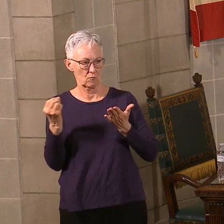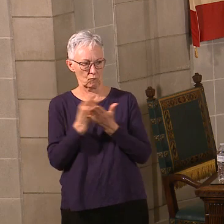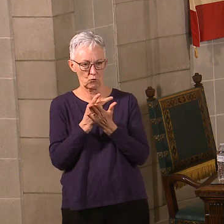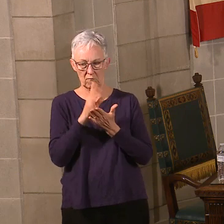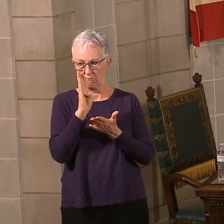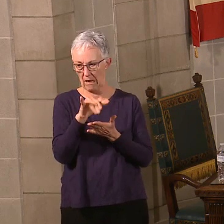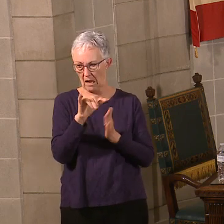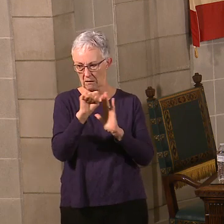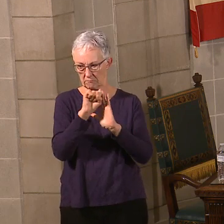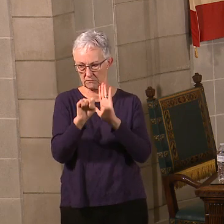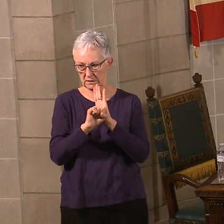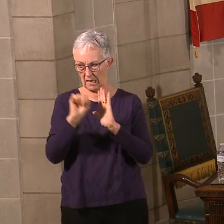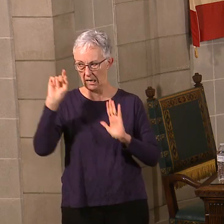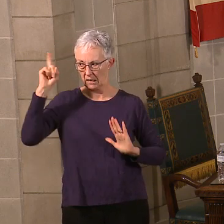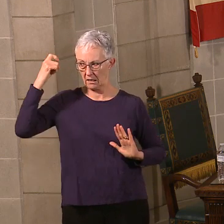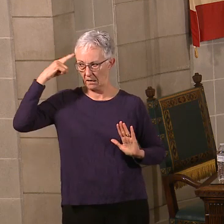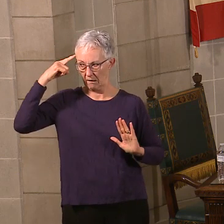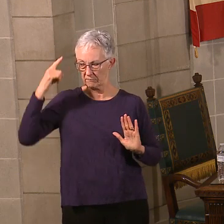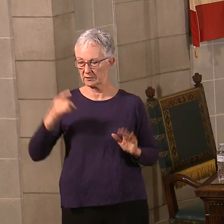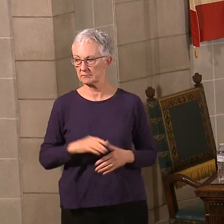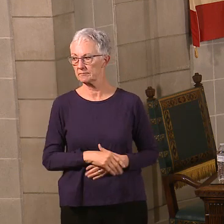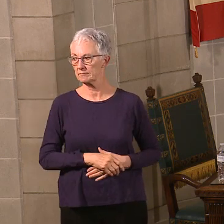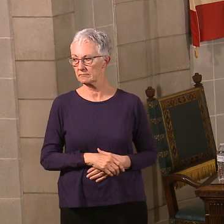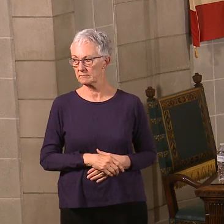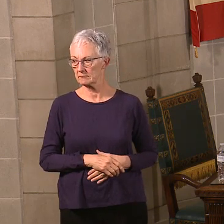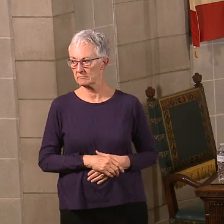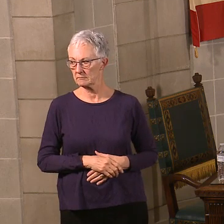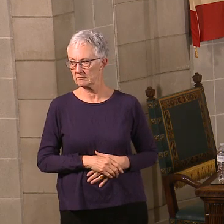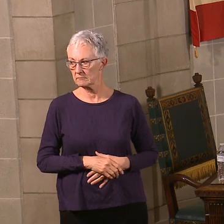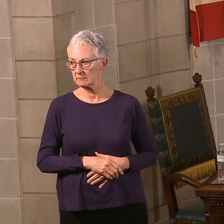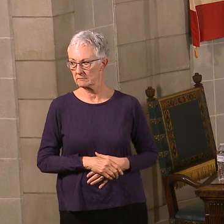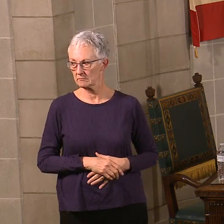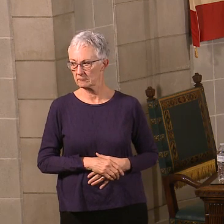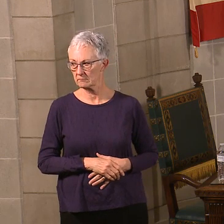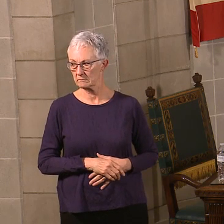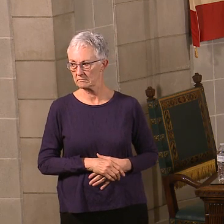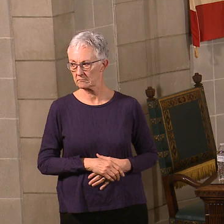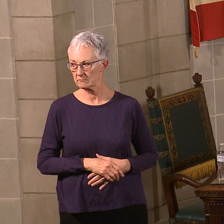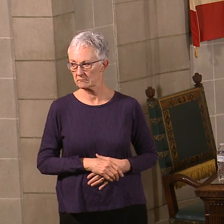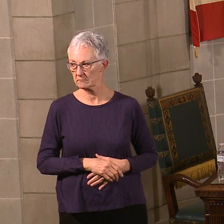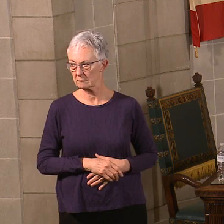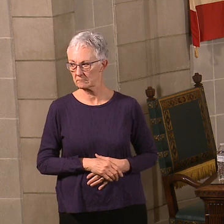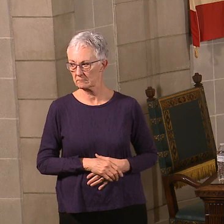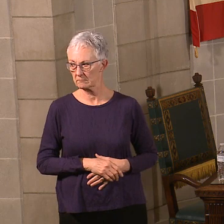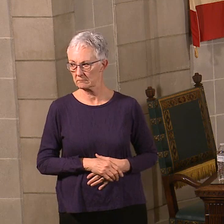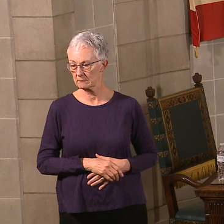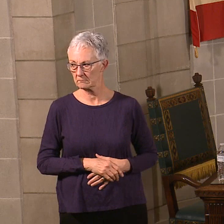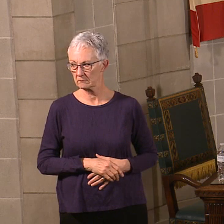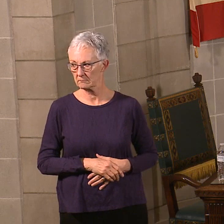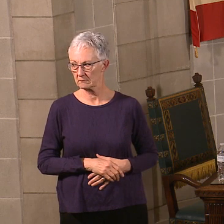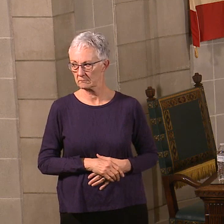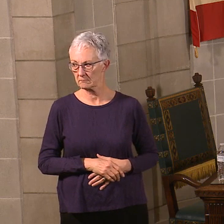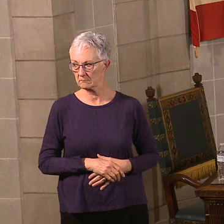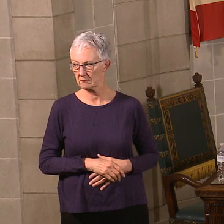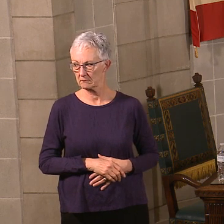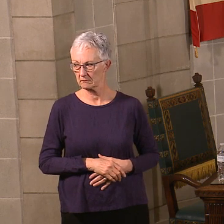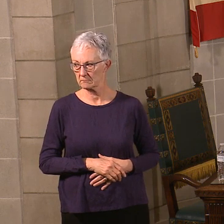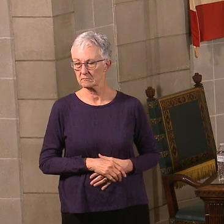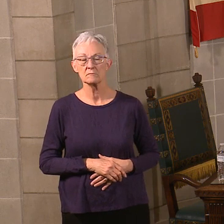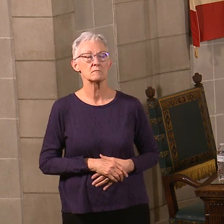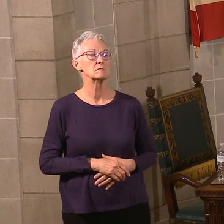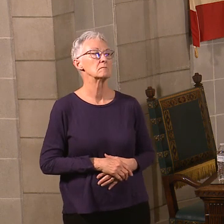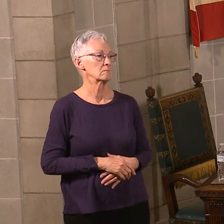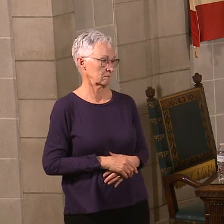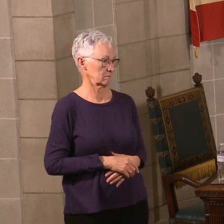if we're reconsidering a decision to move or to not move the primary election in light of other states that may be doing